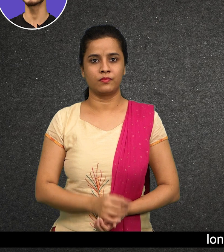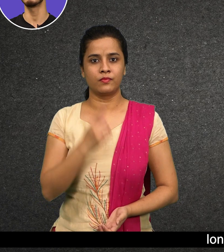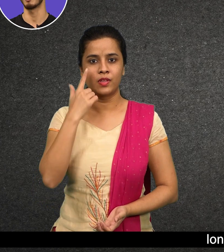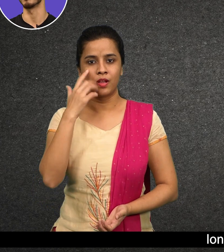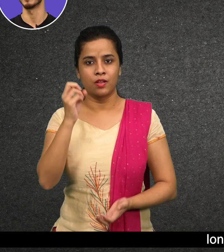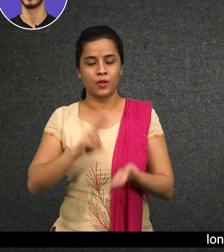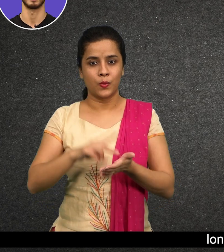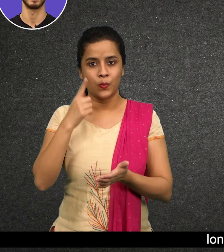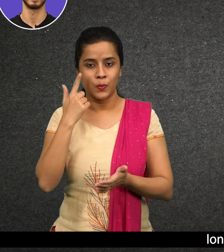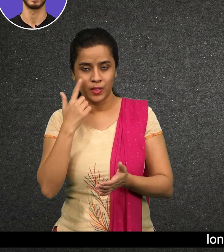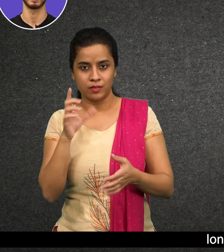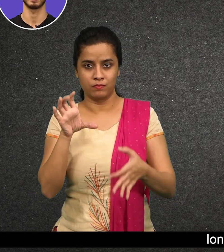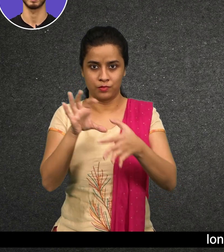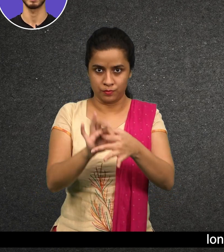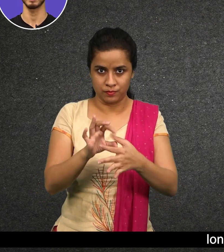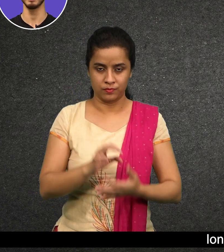Ionic compound.